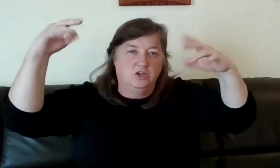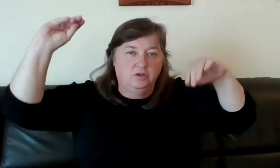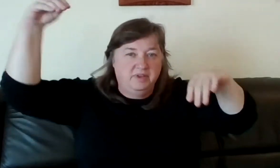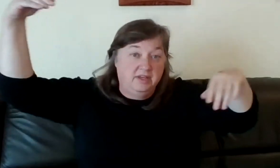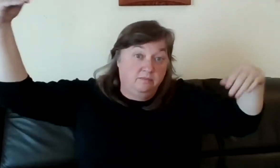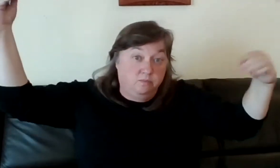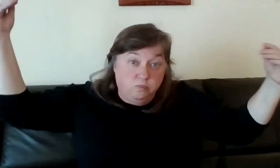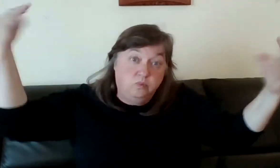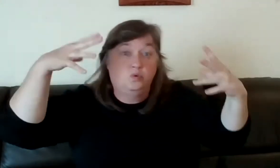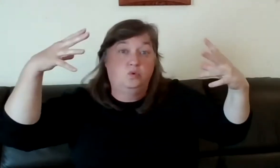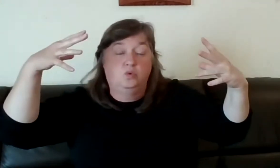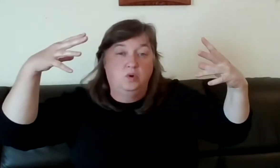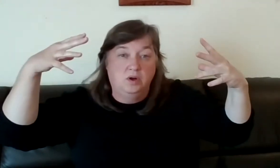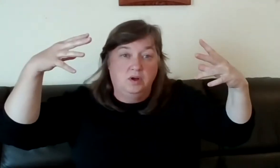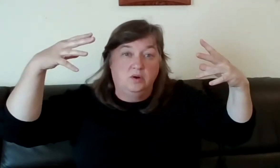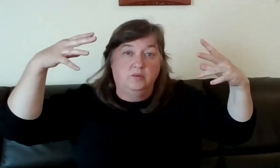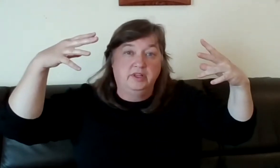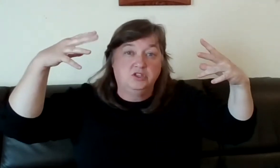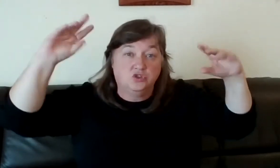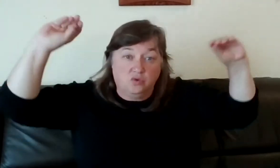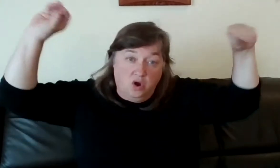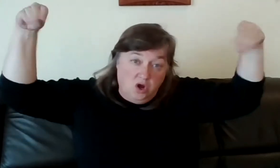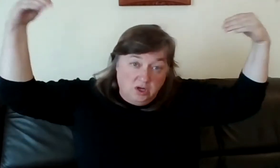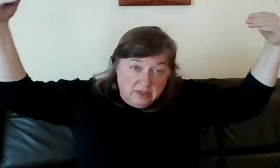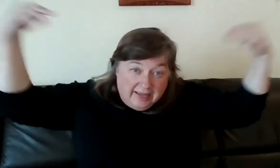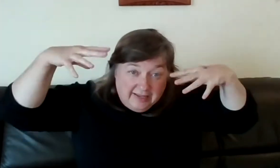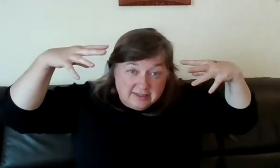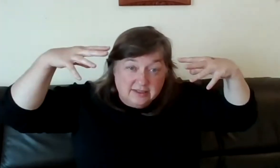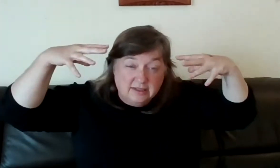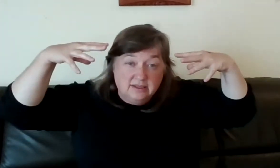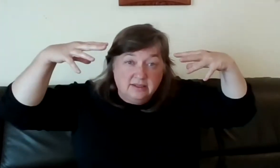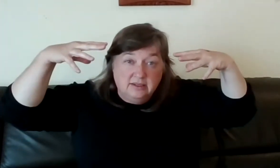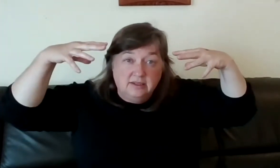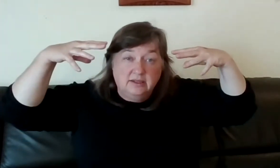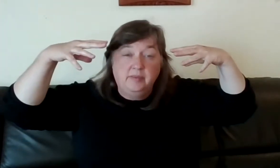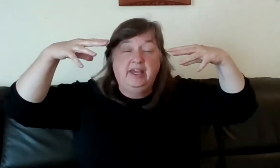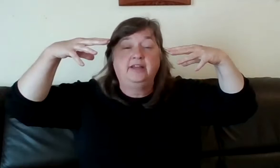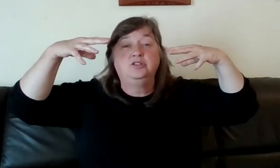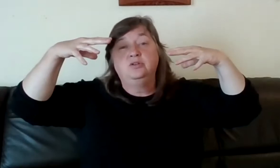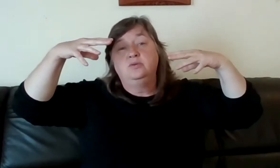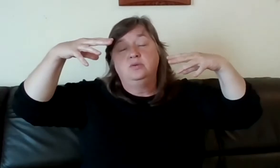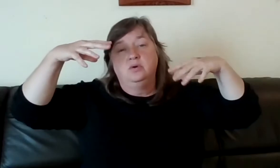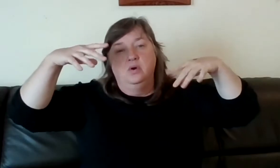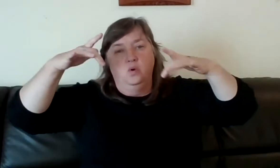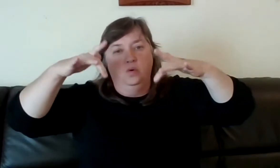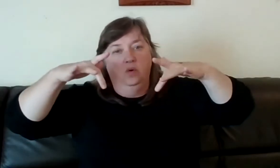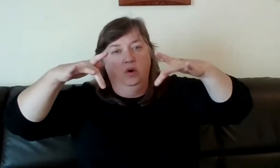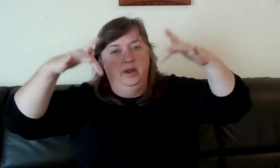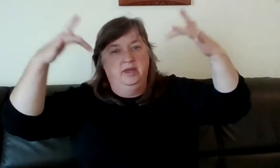could be really strong light coming at you, or it can